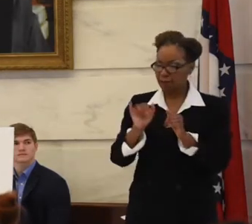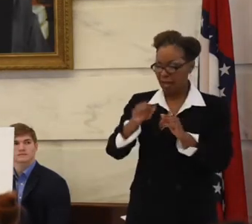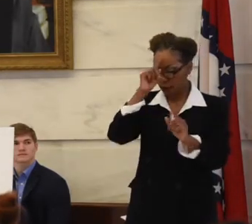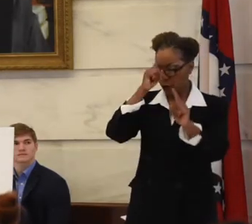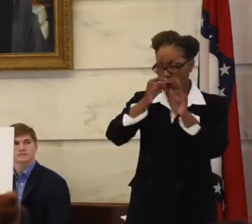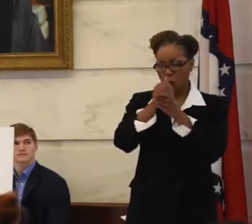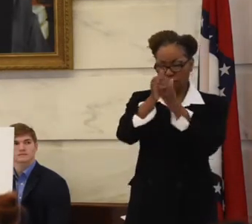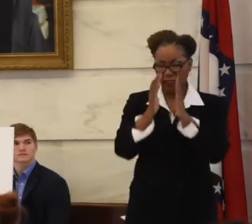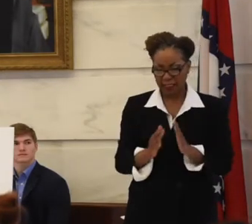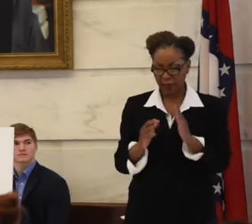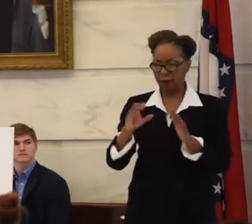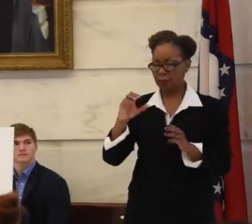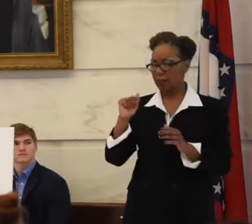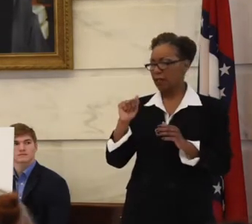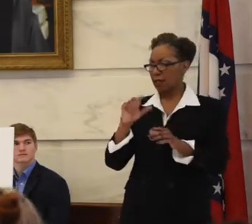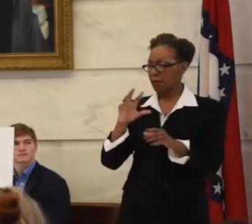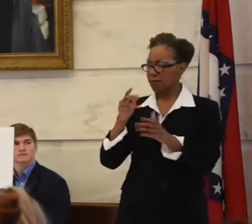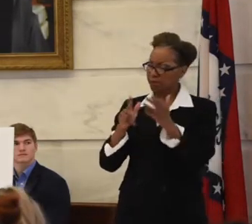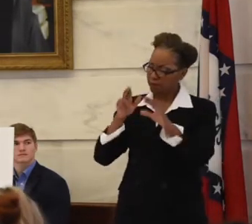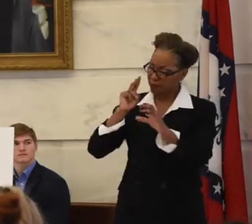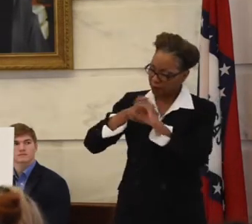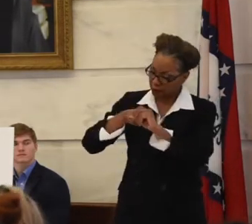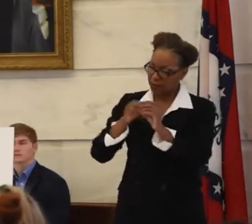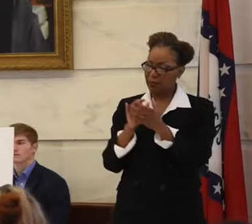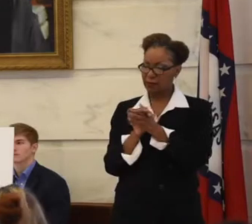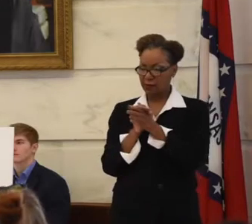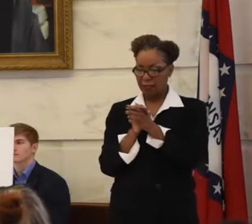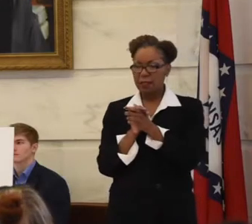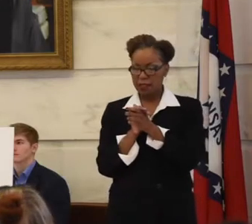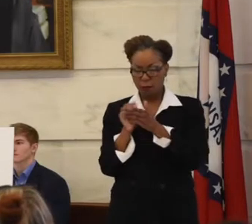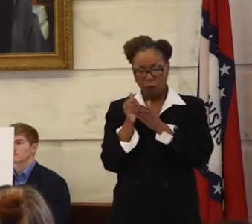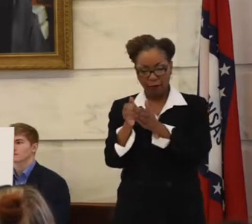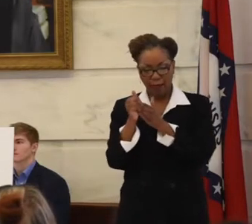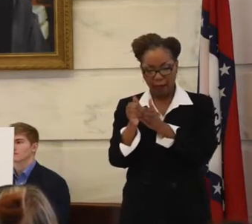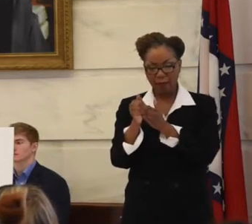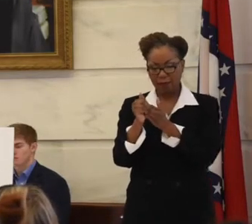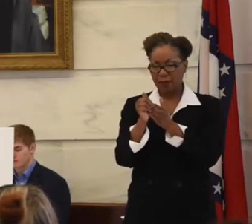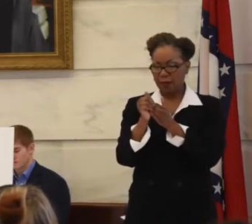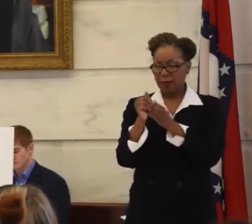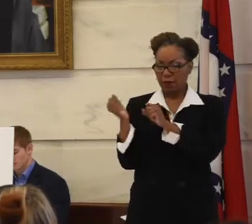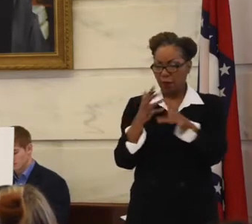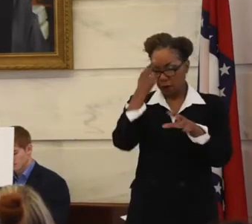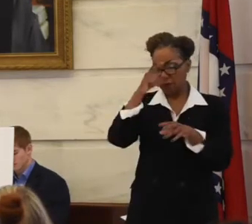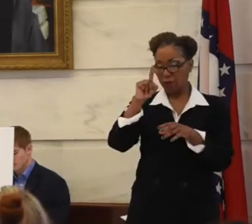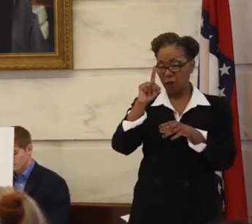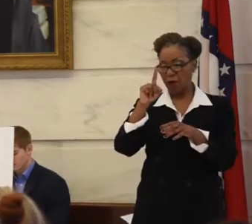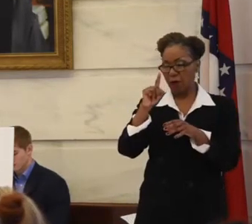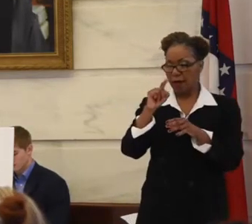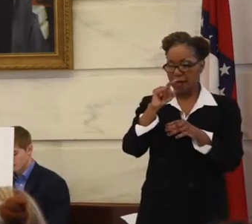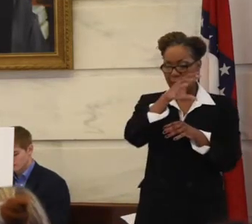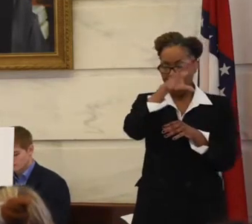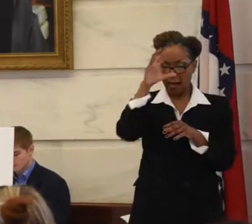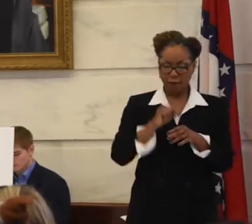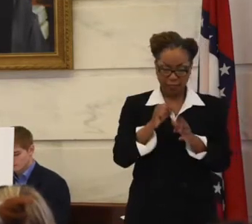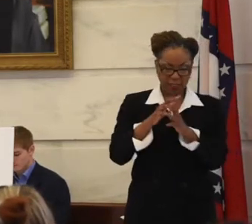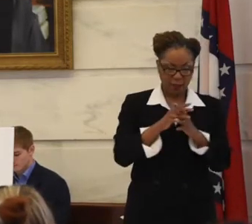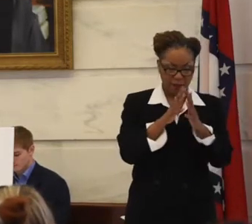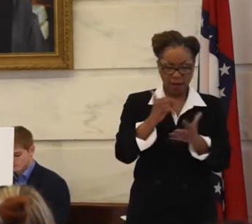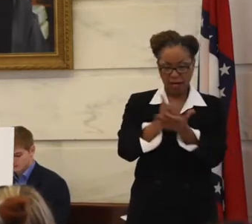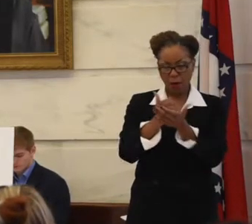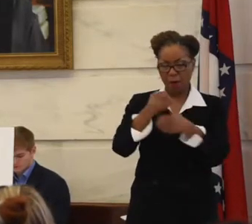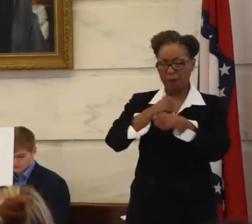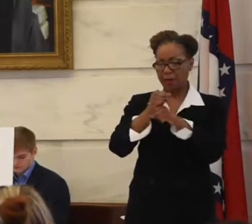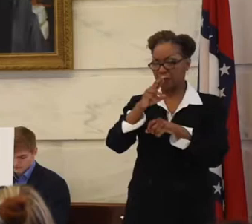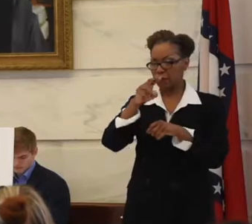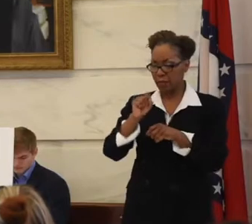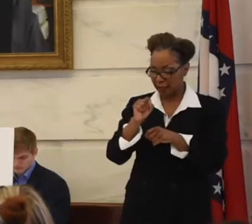leaders, activists, and participants championed this cause for African Americans, helped make the United States